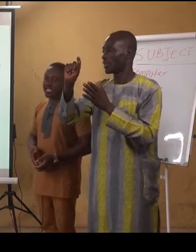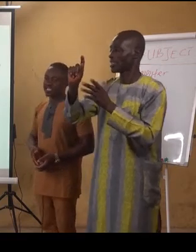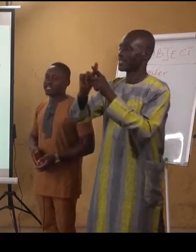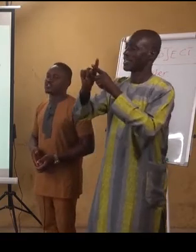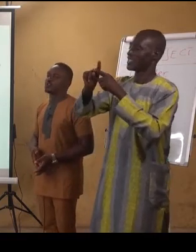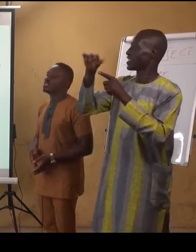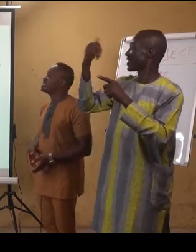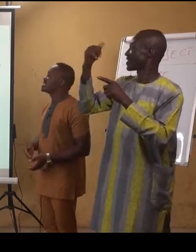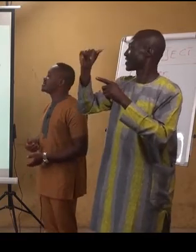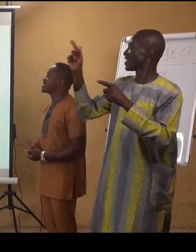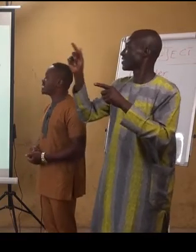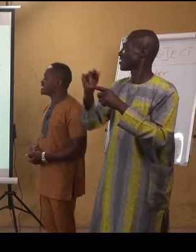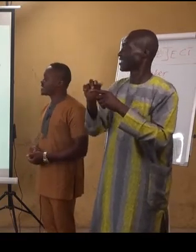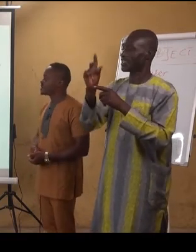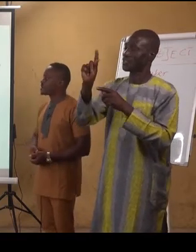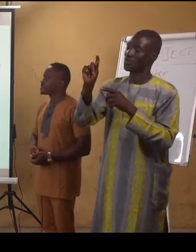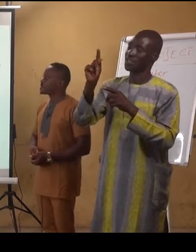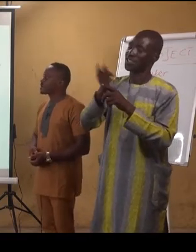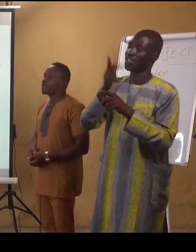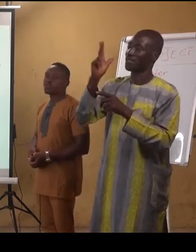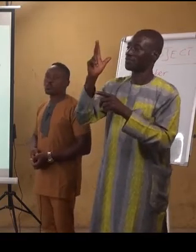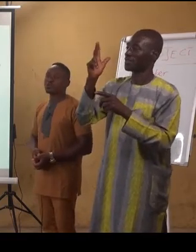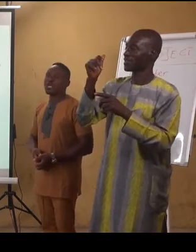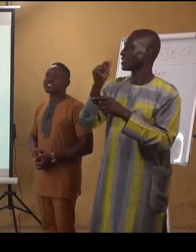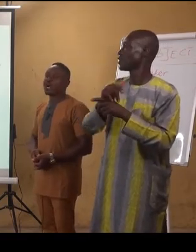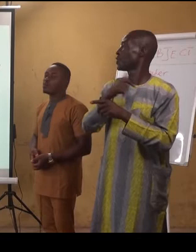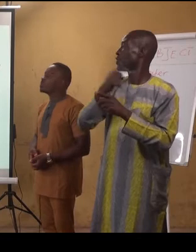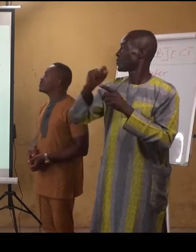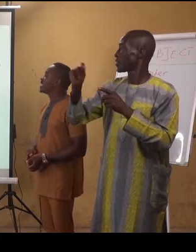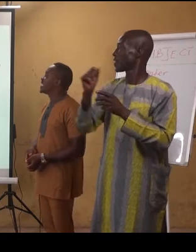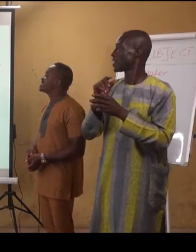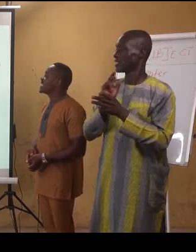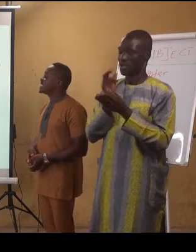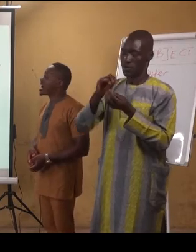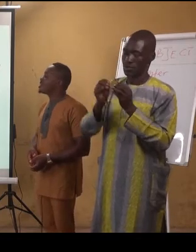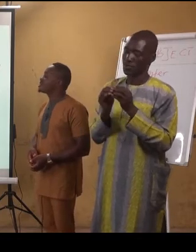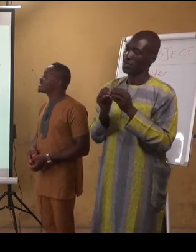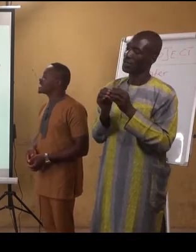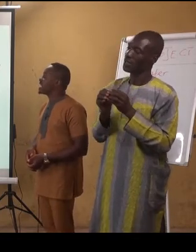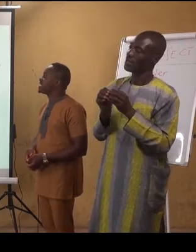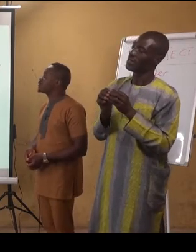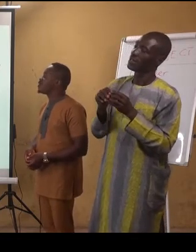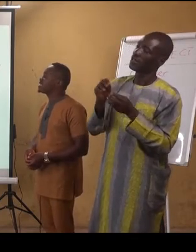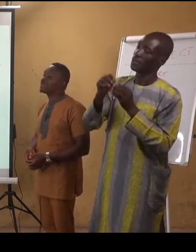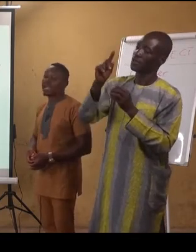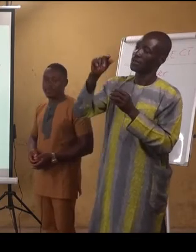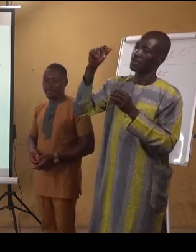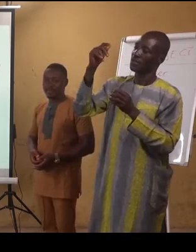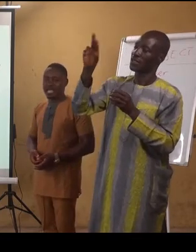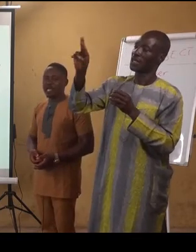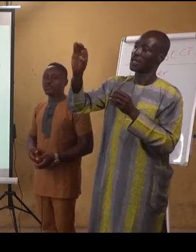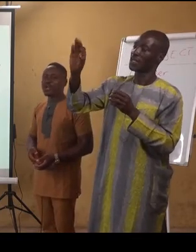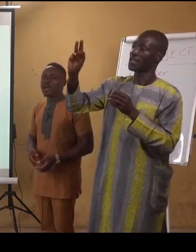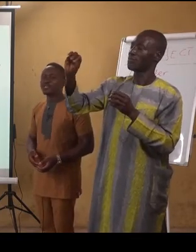asterisk 10, that is 20 times 30. So we write our word number line 10. Our first line is what?